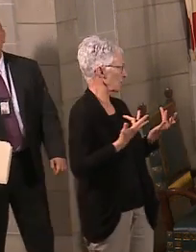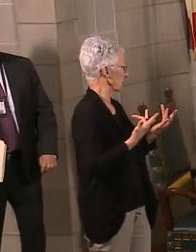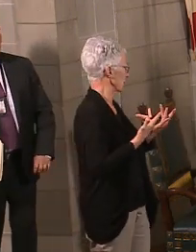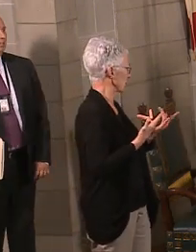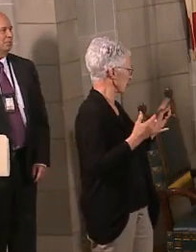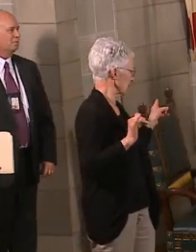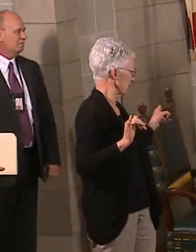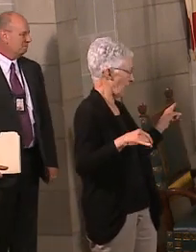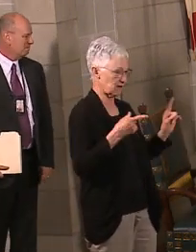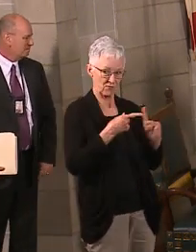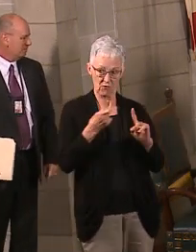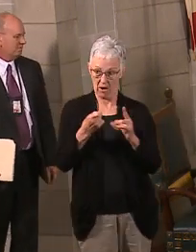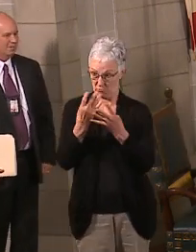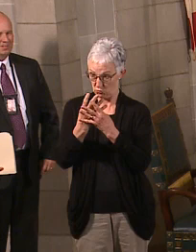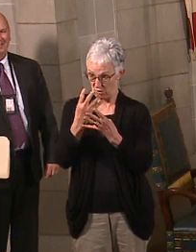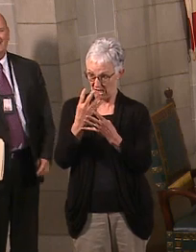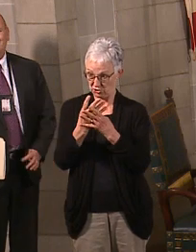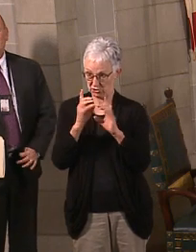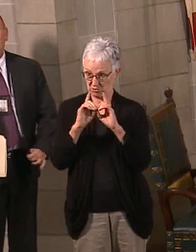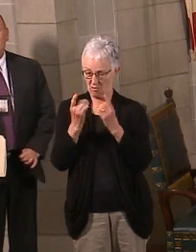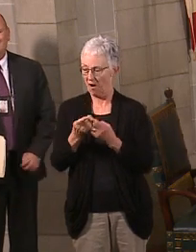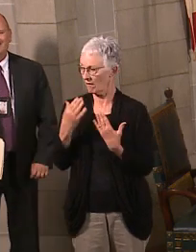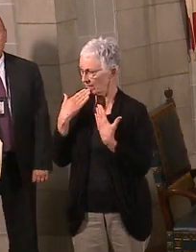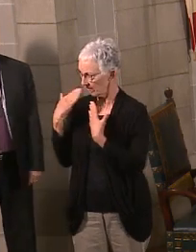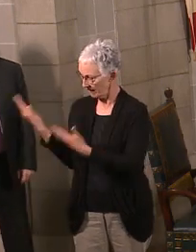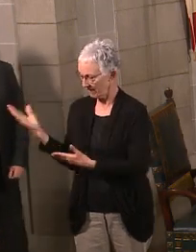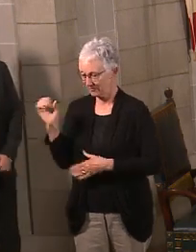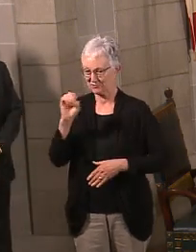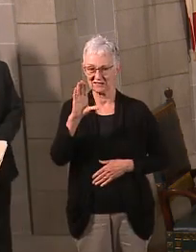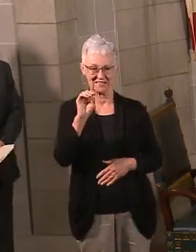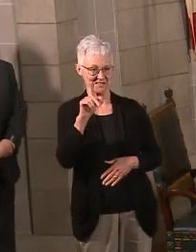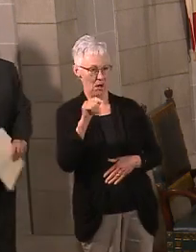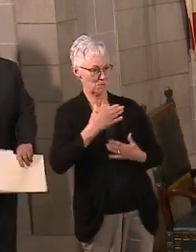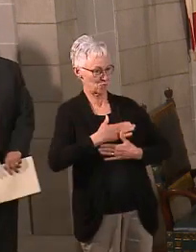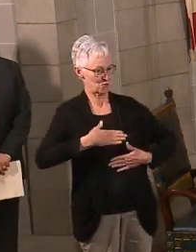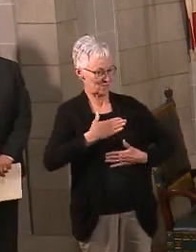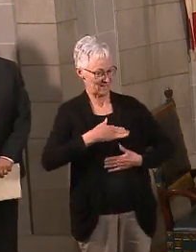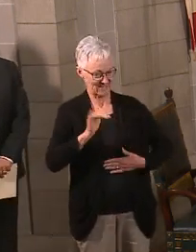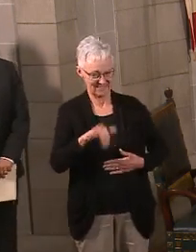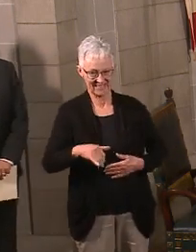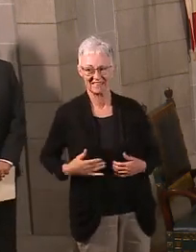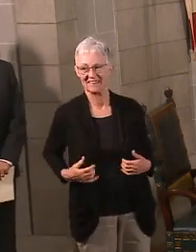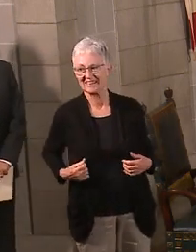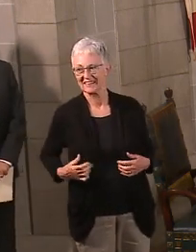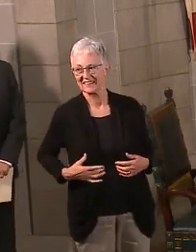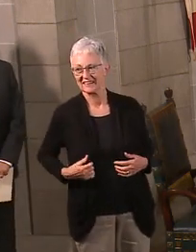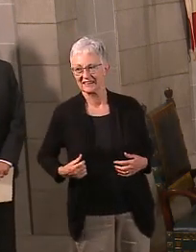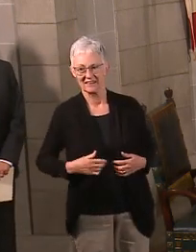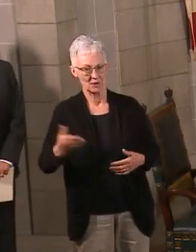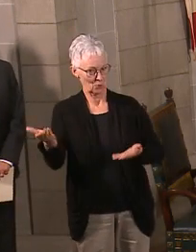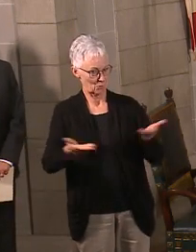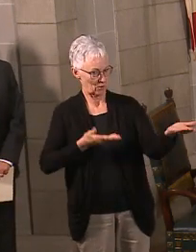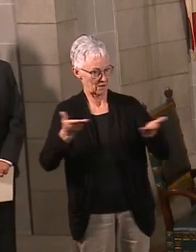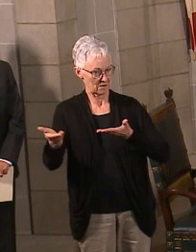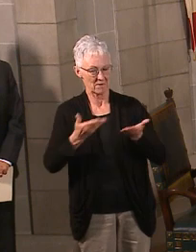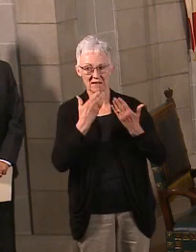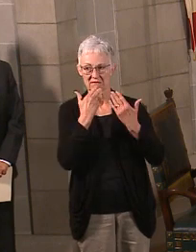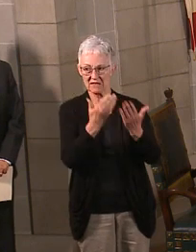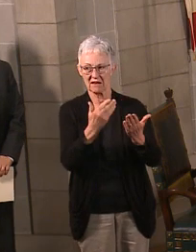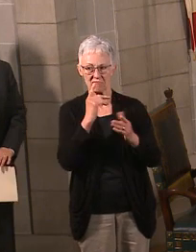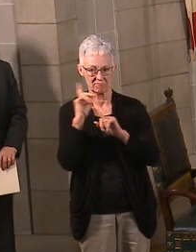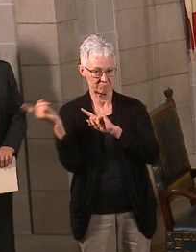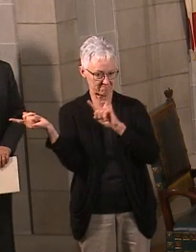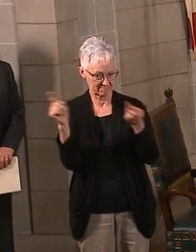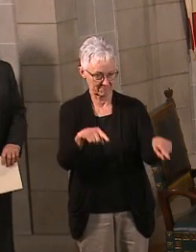from corrections? Yes. Okay, very good, Scott. Thank you very much. Appreciate it. Well, welcome everybody. Thank you again for attending